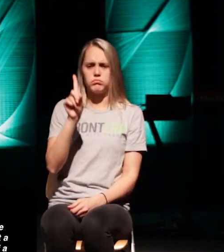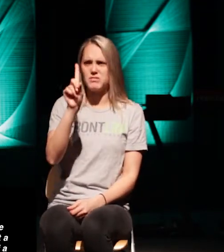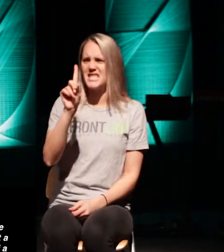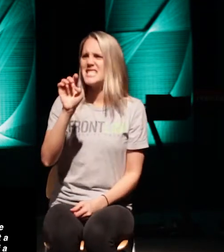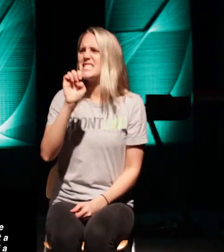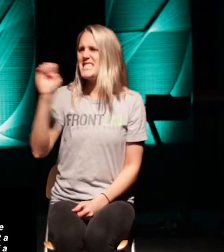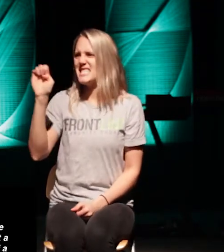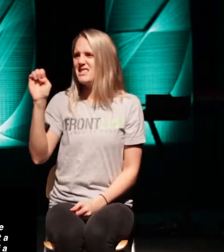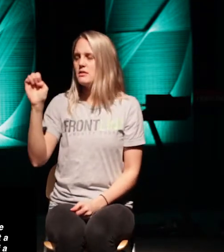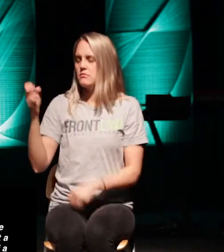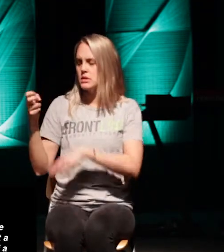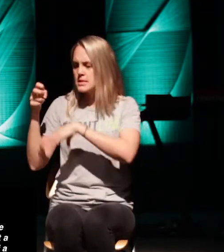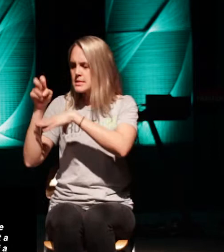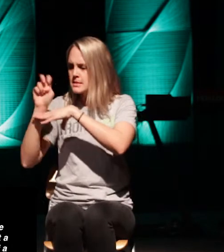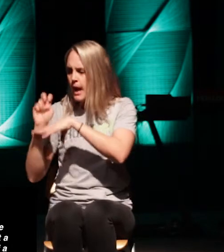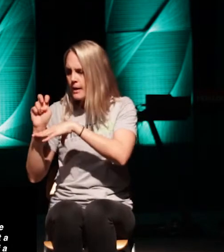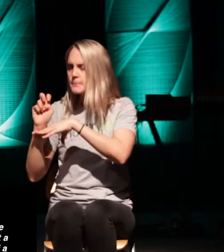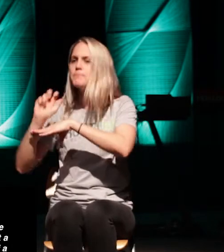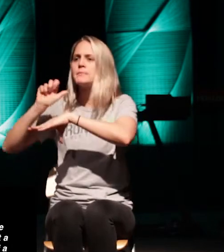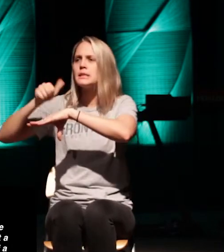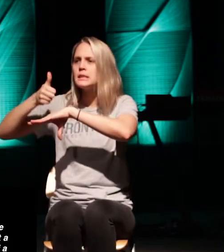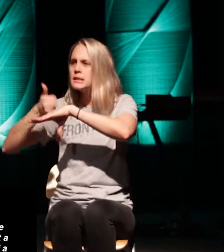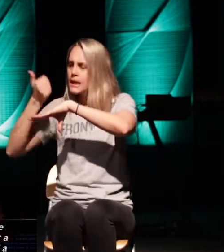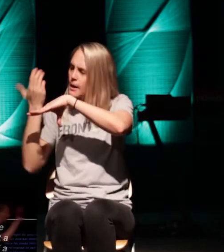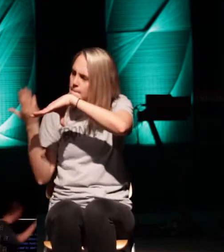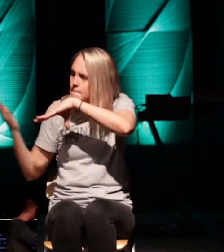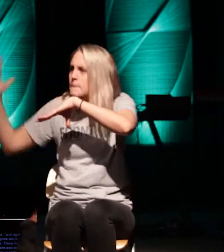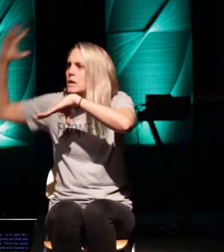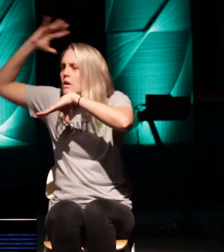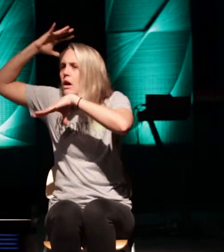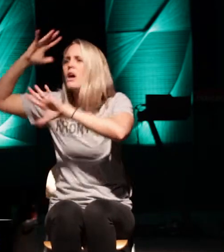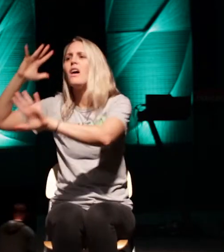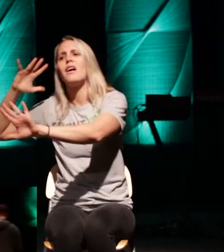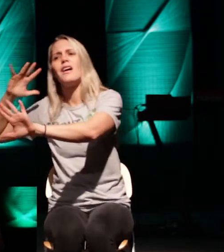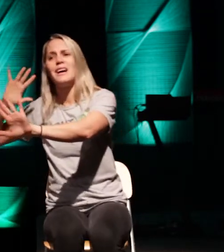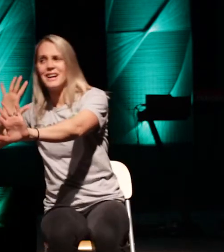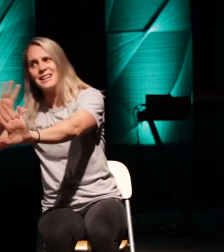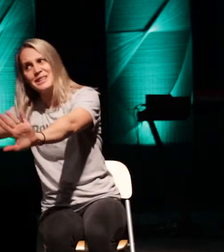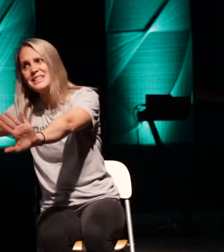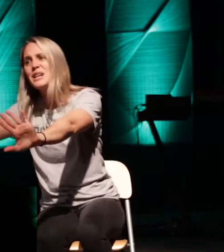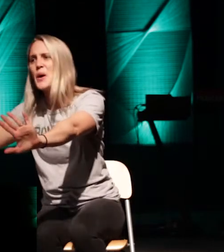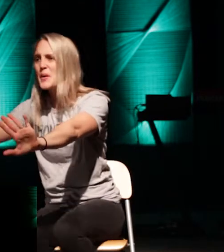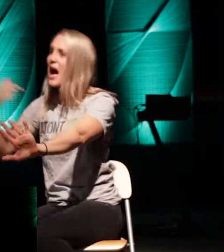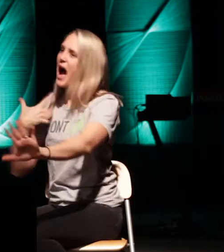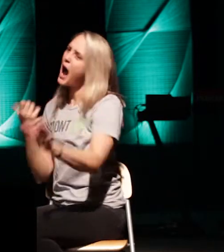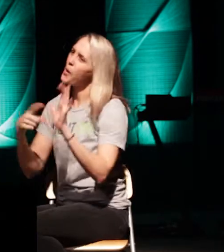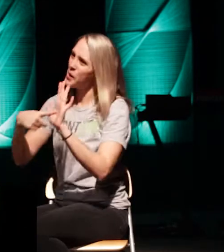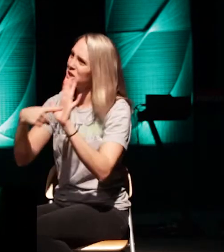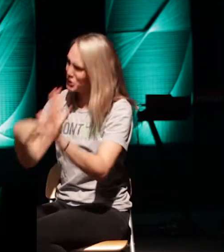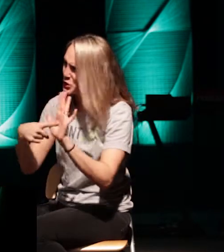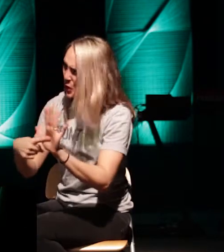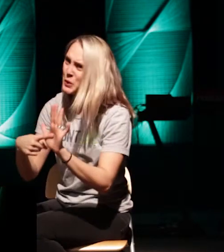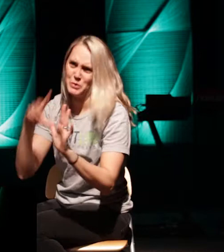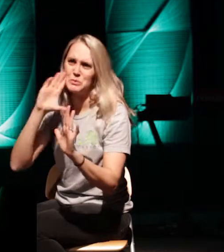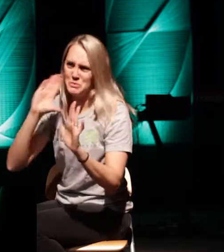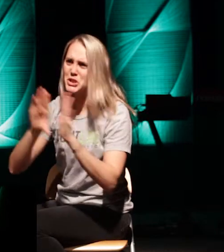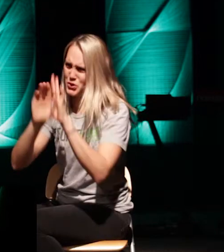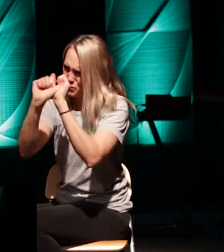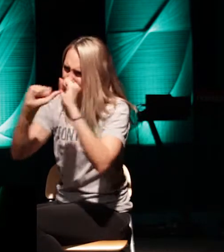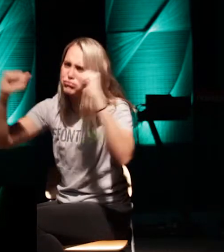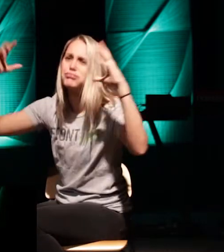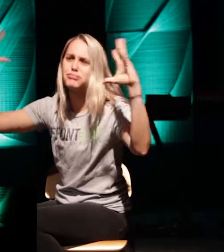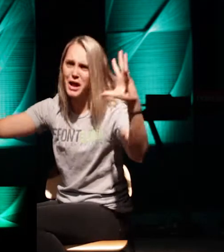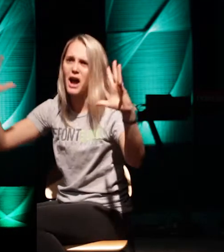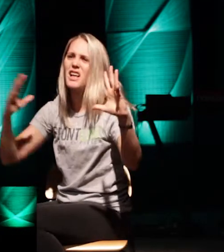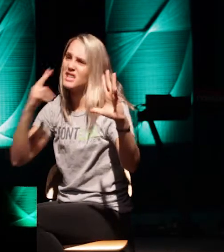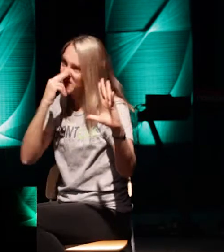shelter, sat in its shade, and waited to see what would happen. I just need to depict this for you so that you understand how funny this is. Jonah, still